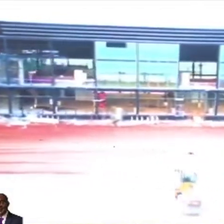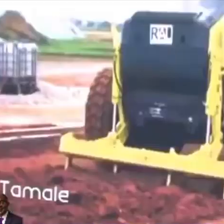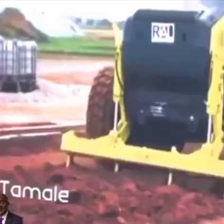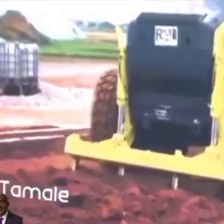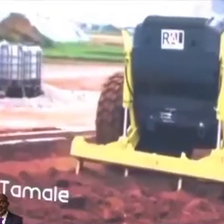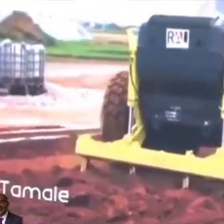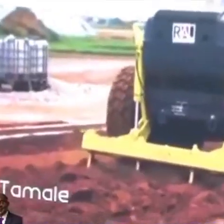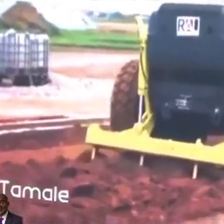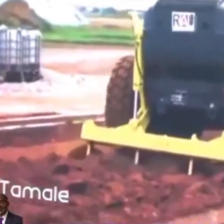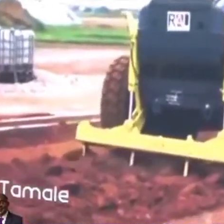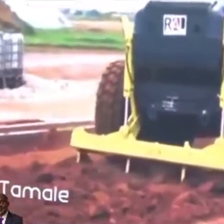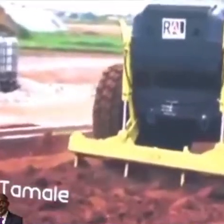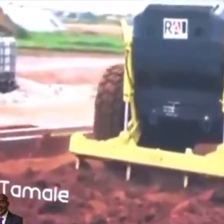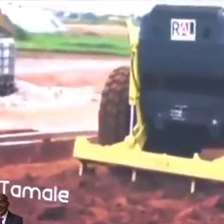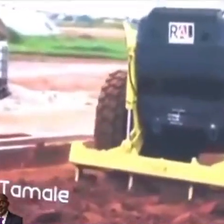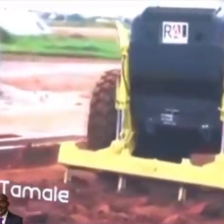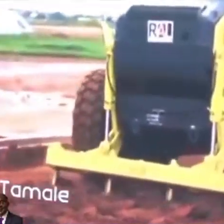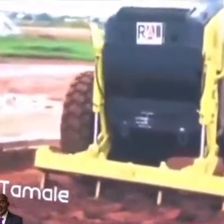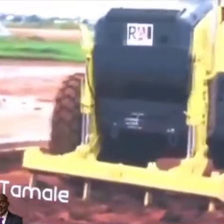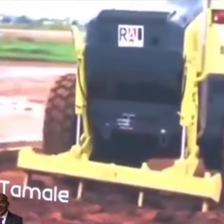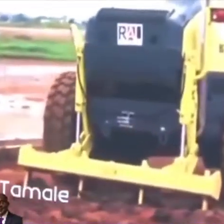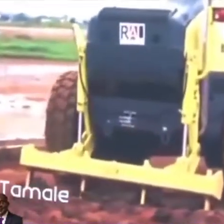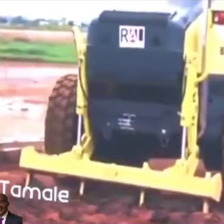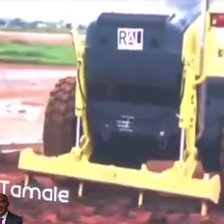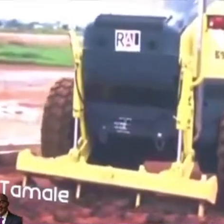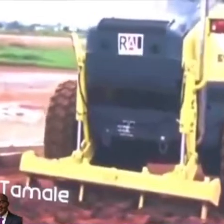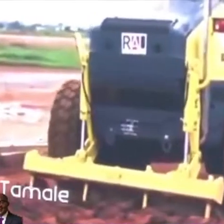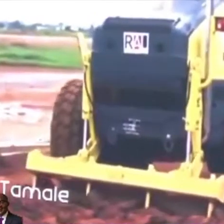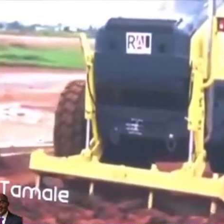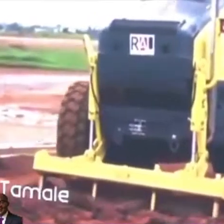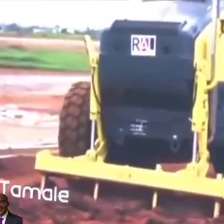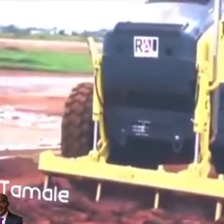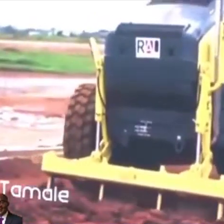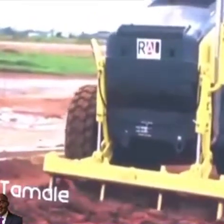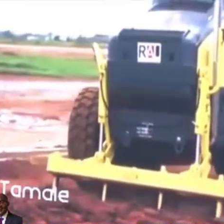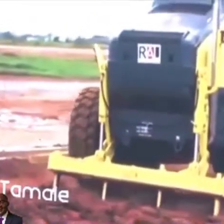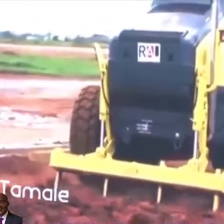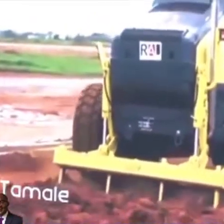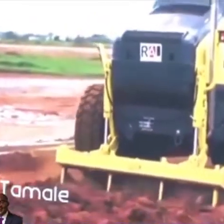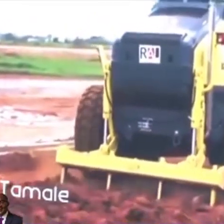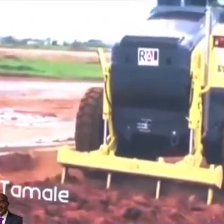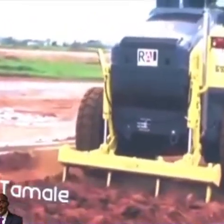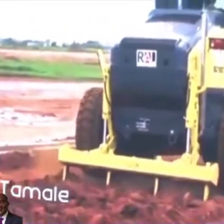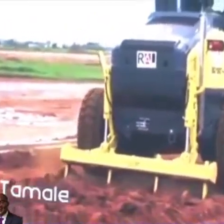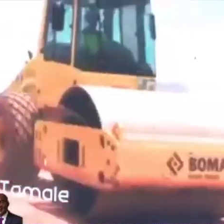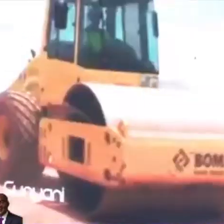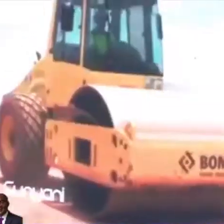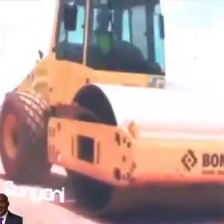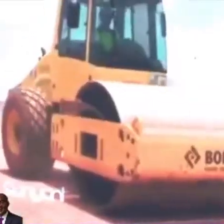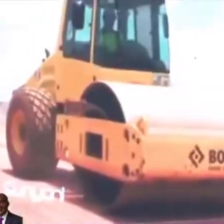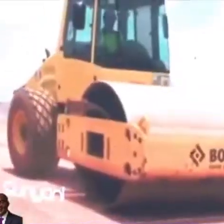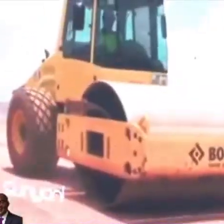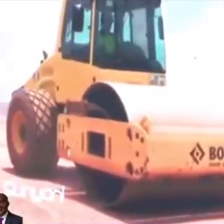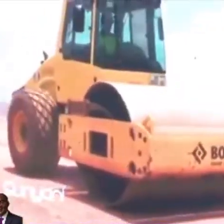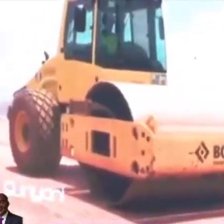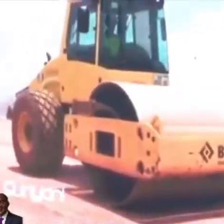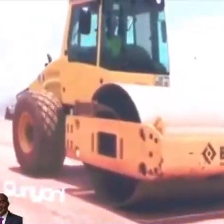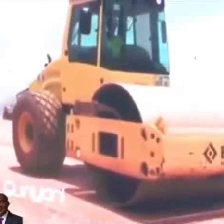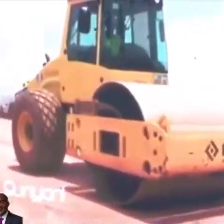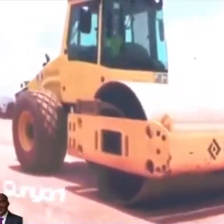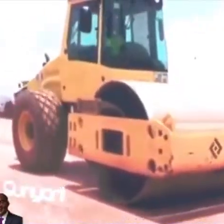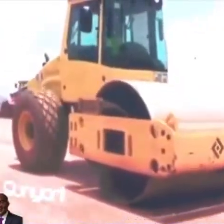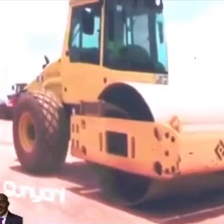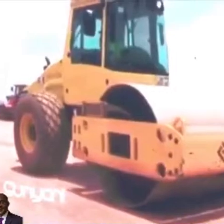Also, the Tamale and Sunyani airports are being rehabilitated to enhance intercity air travel options